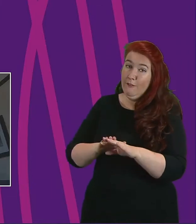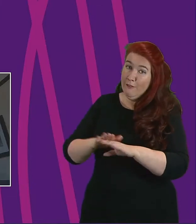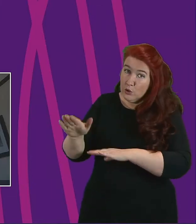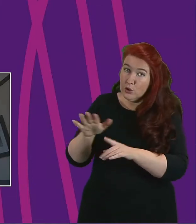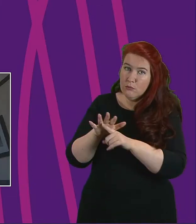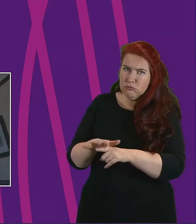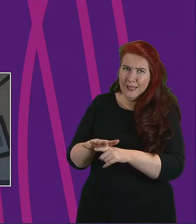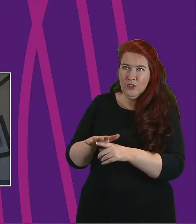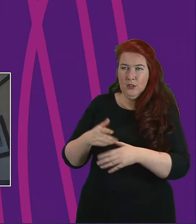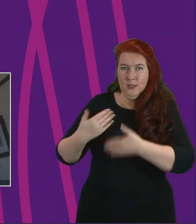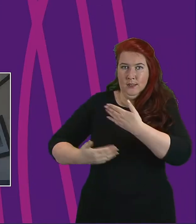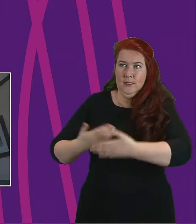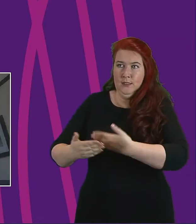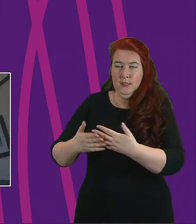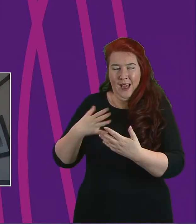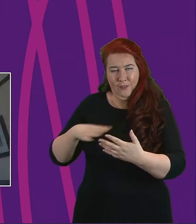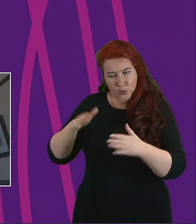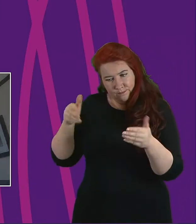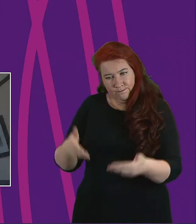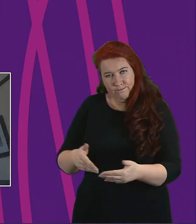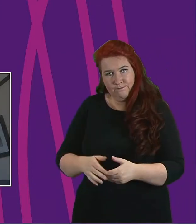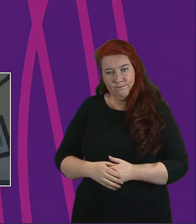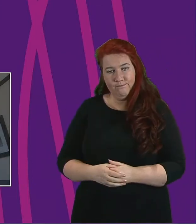to be agile on this issue.